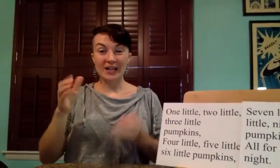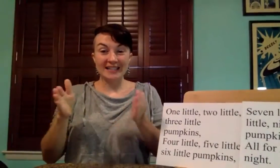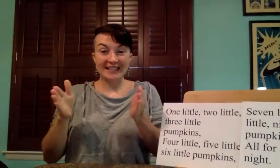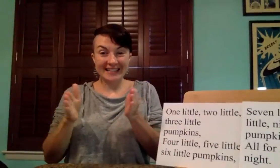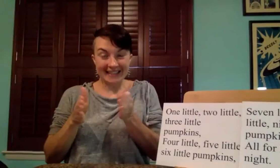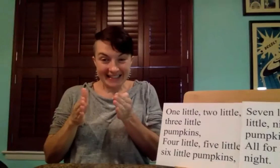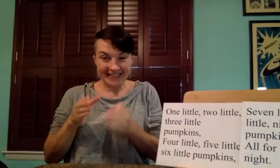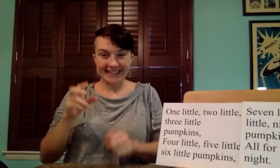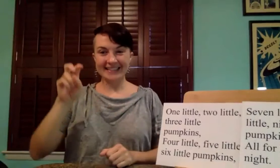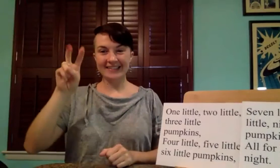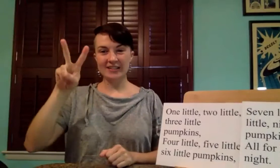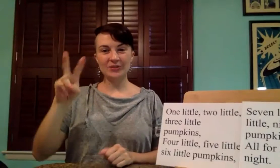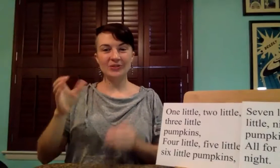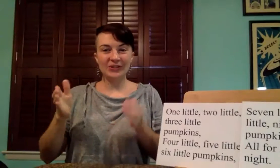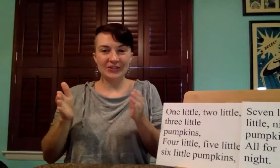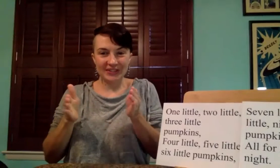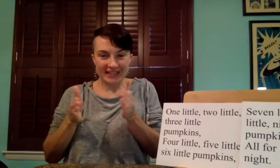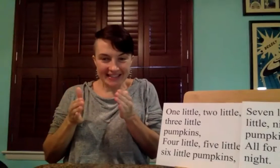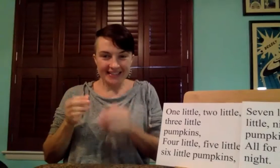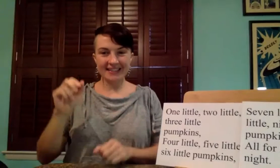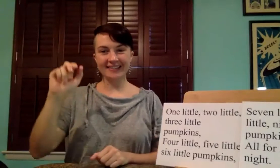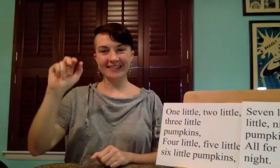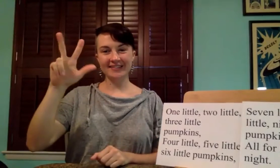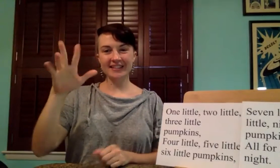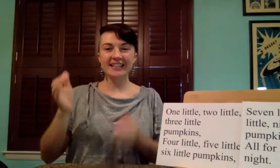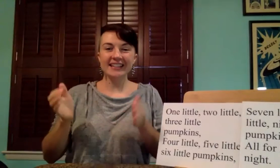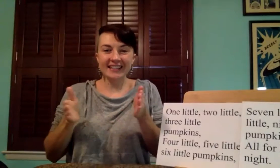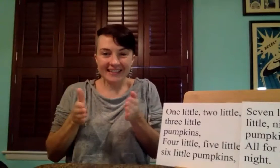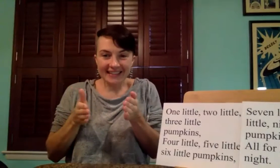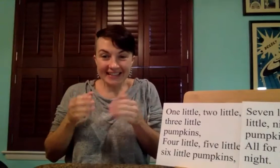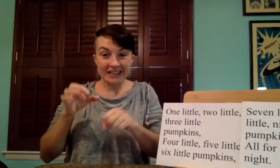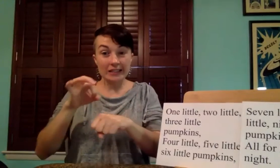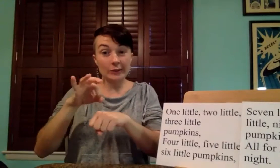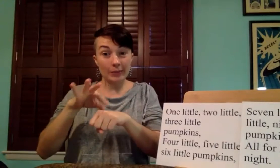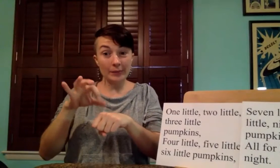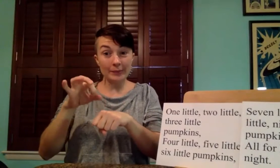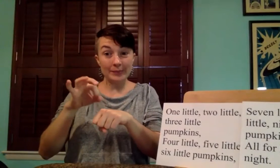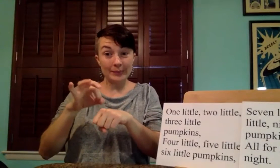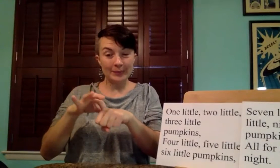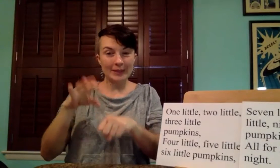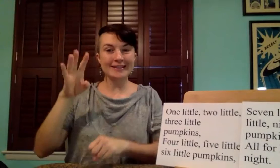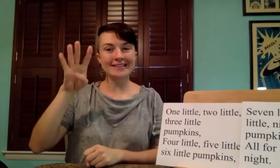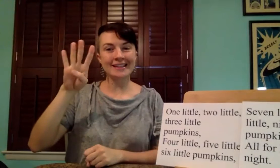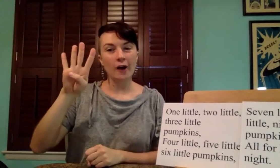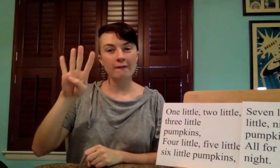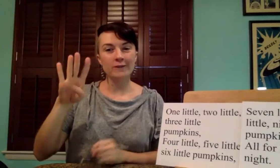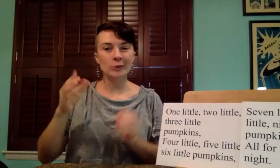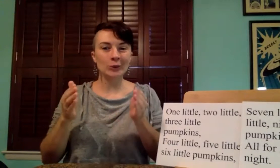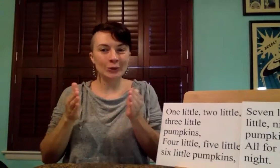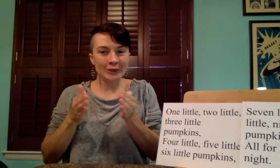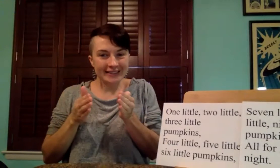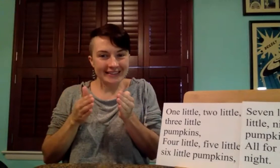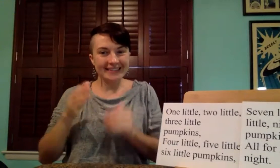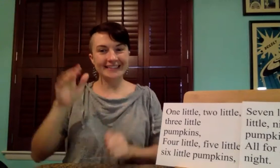1 little, 2 little, 3 little pumpkins, 4